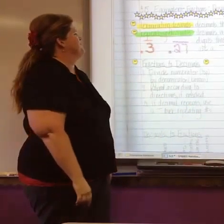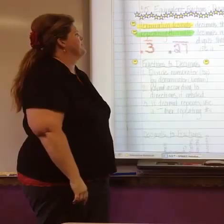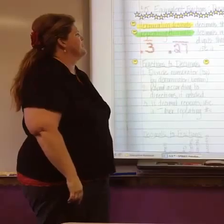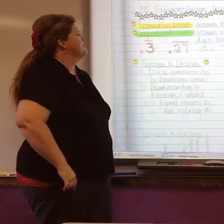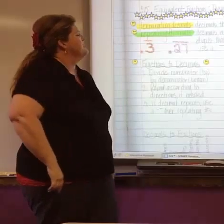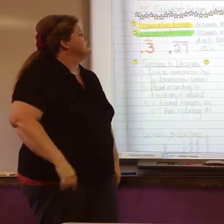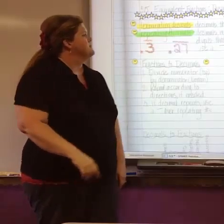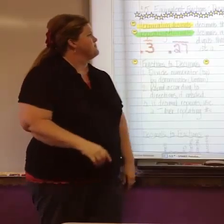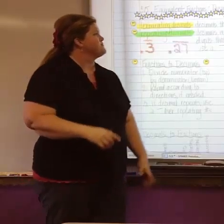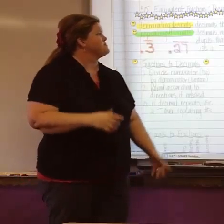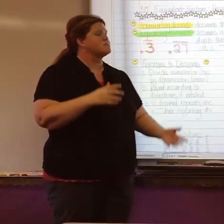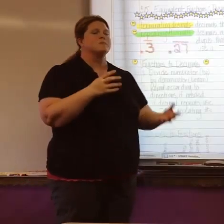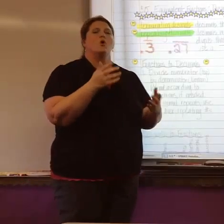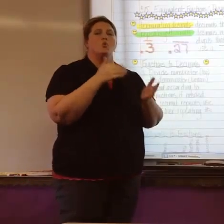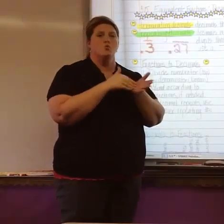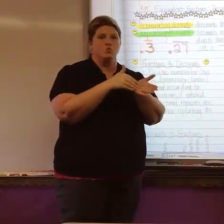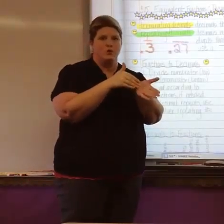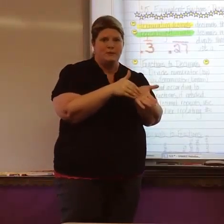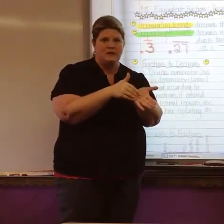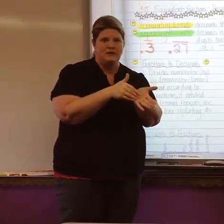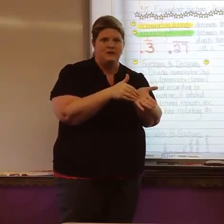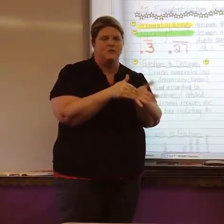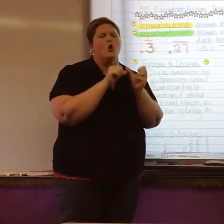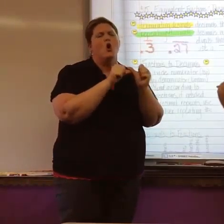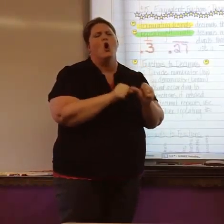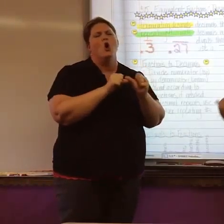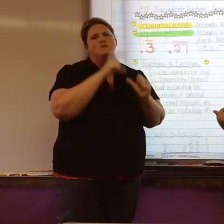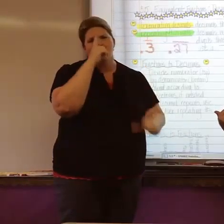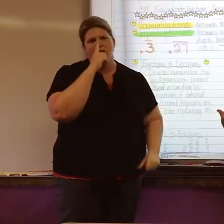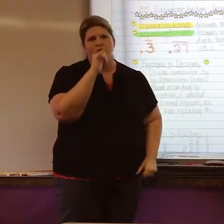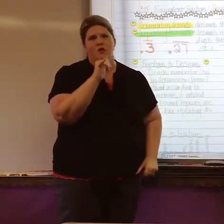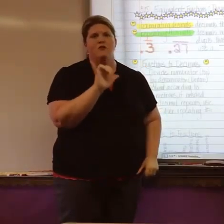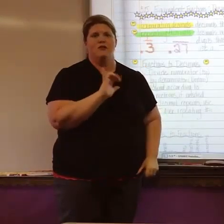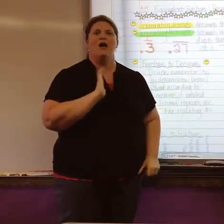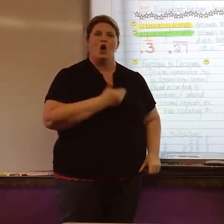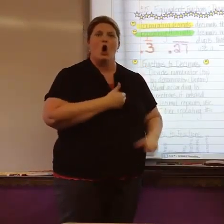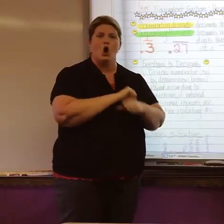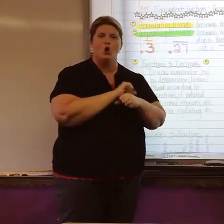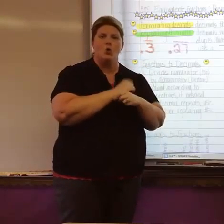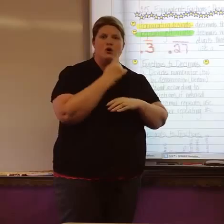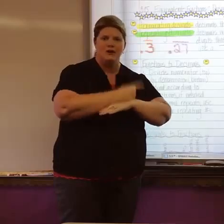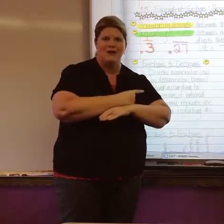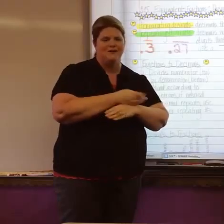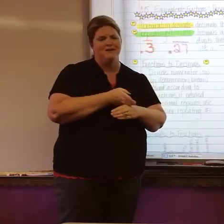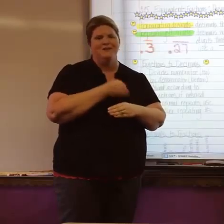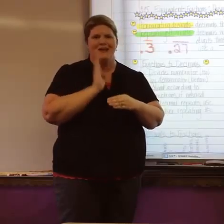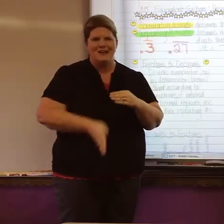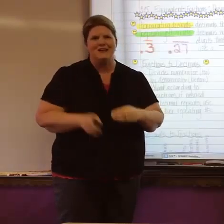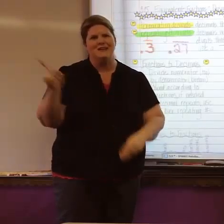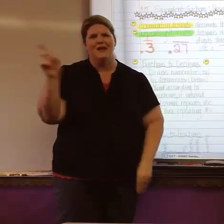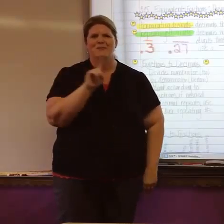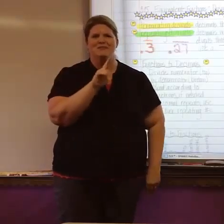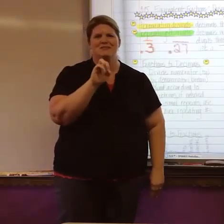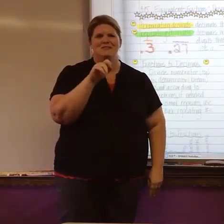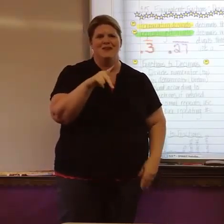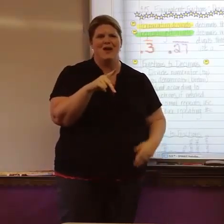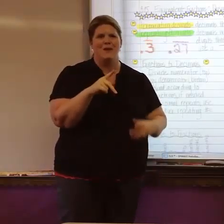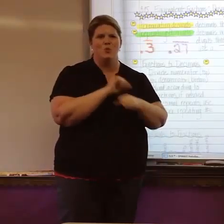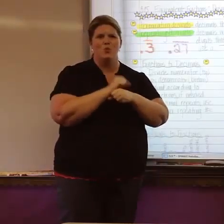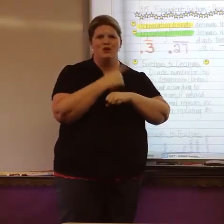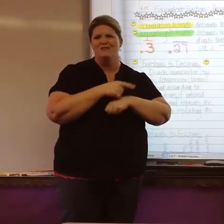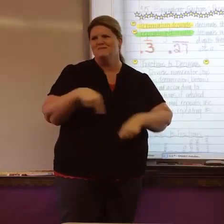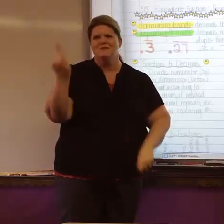All right. So repeating goes on forever like our work day. Terminating ended like Miss Dunlap's work day. She